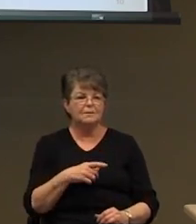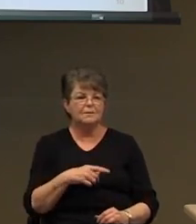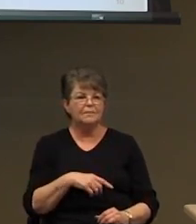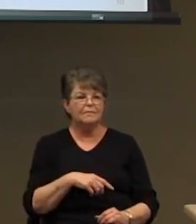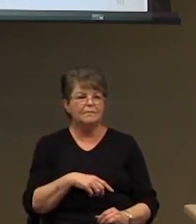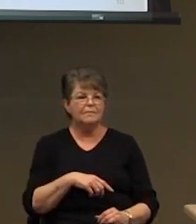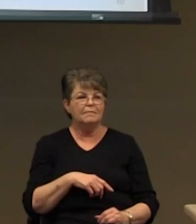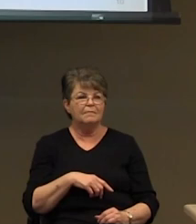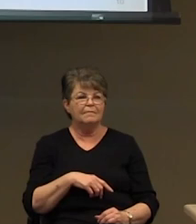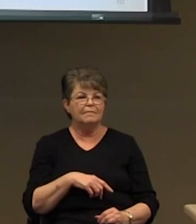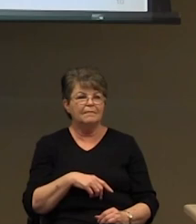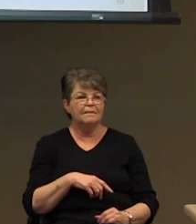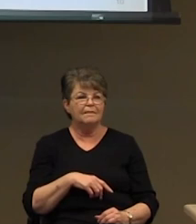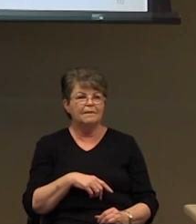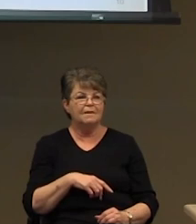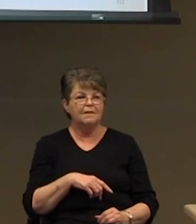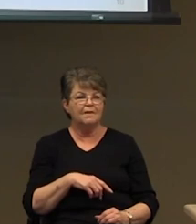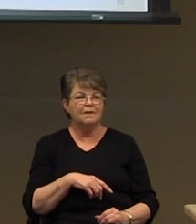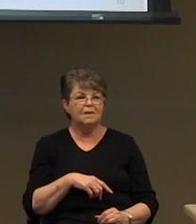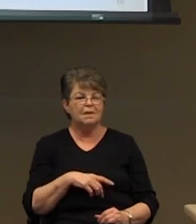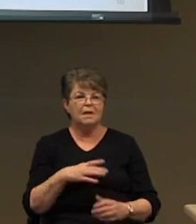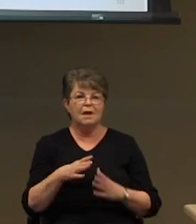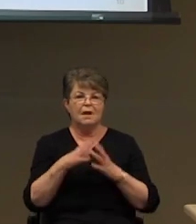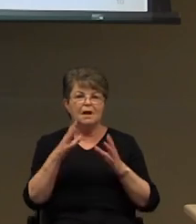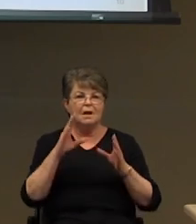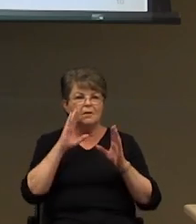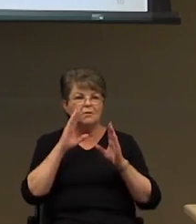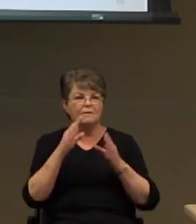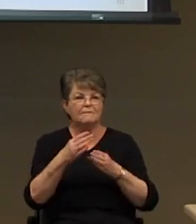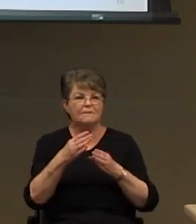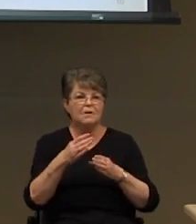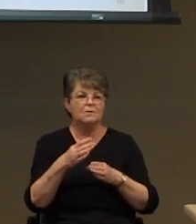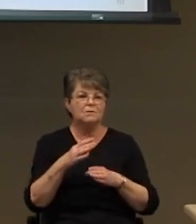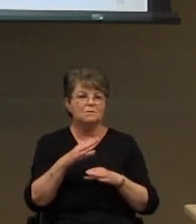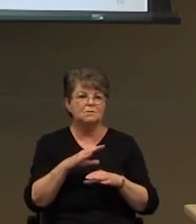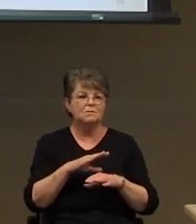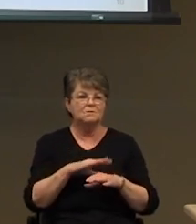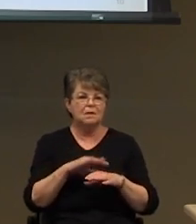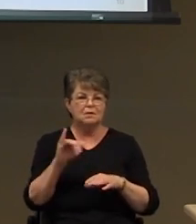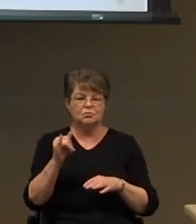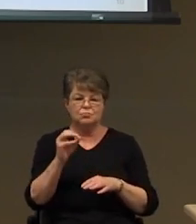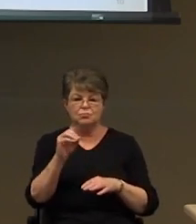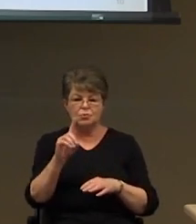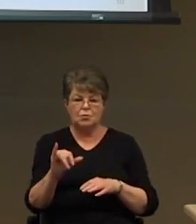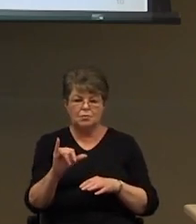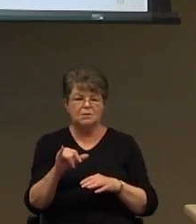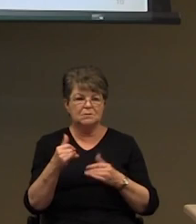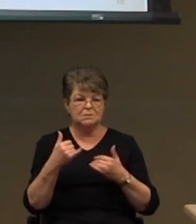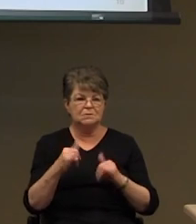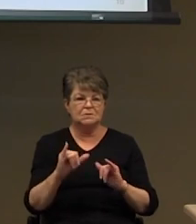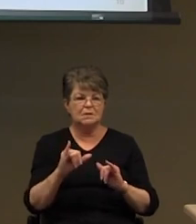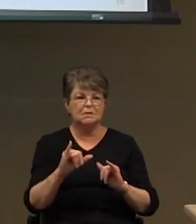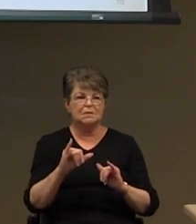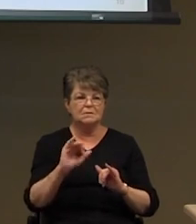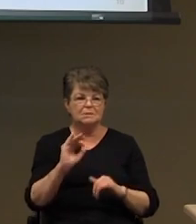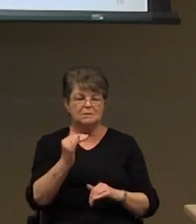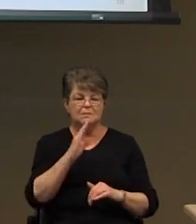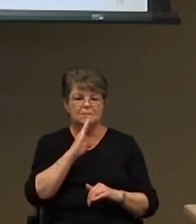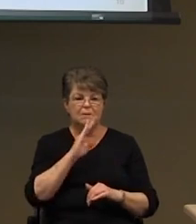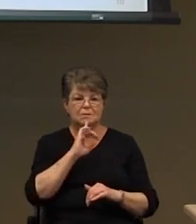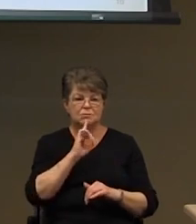here. I know there's been a lot of focus on Ham and Jody on the road, and that seems to still be the case in